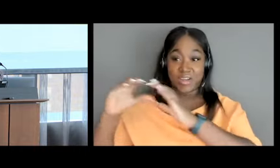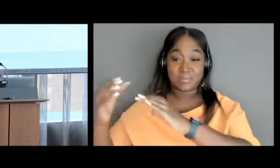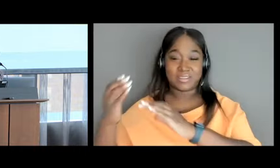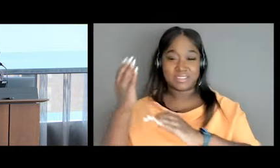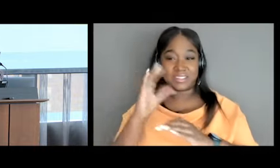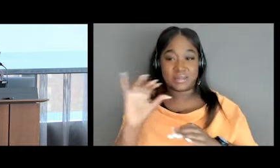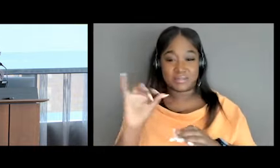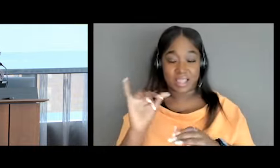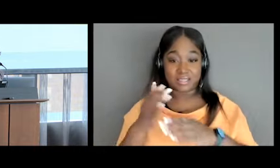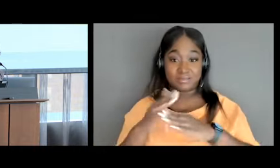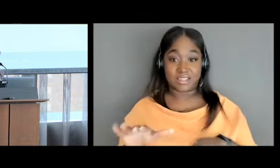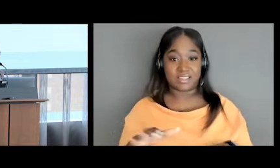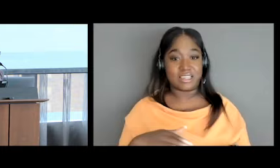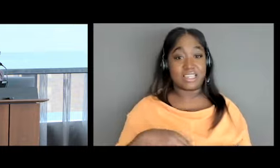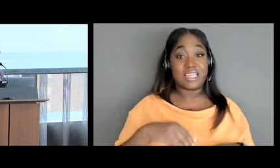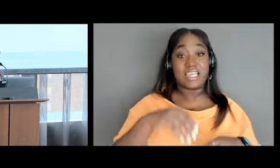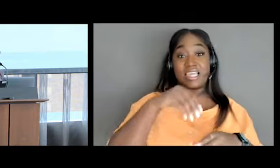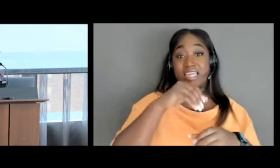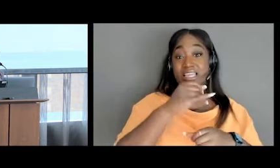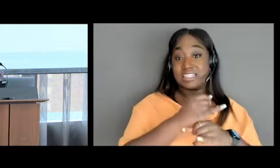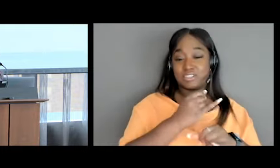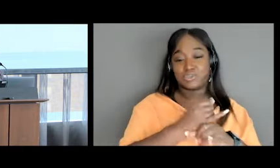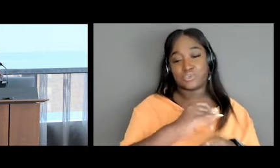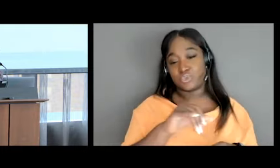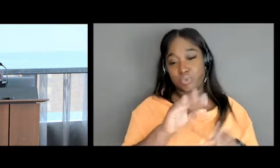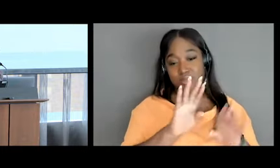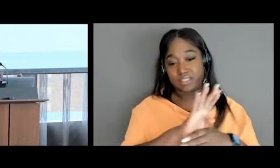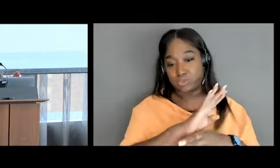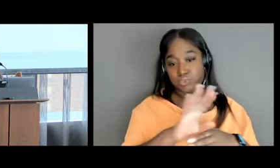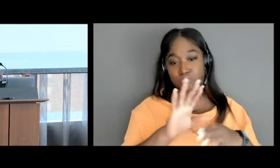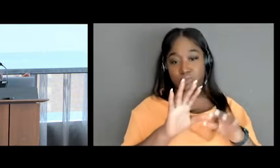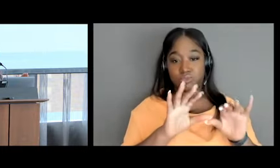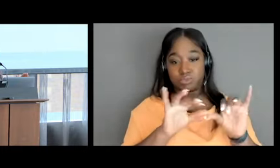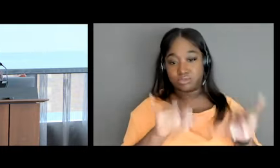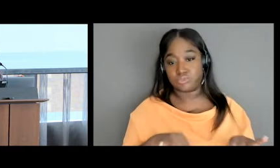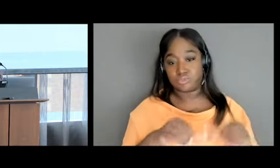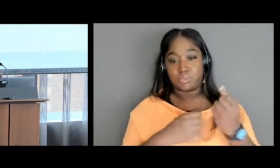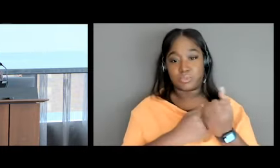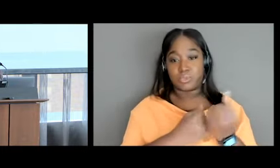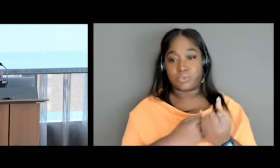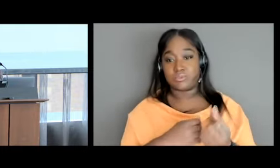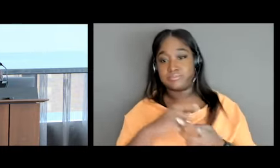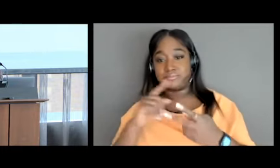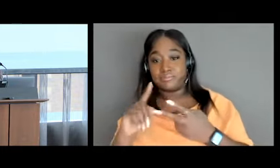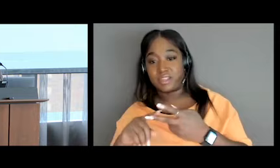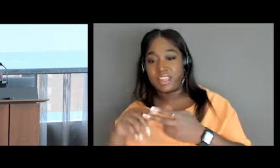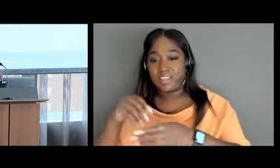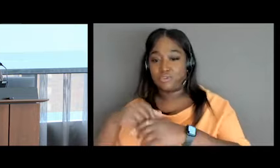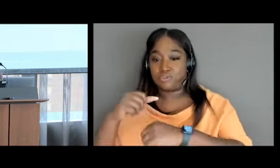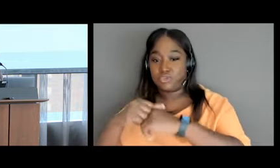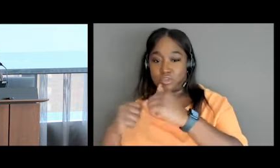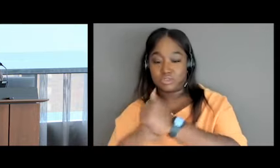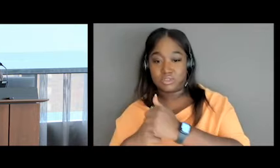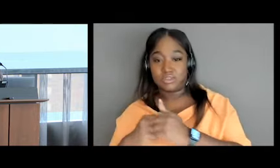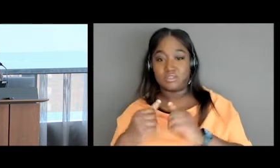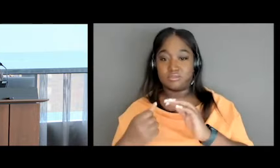supports and infrastructural supports, and then the supports might be human or machines on the